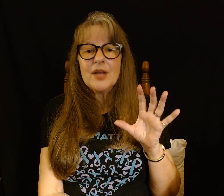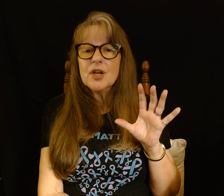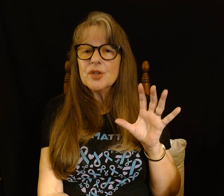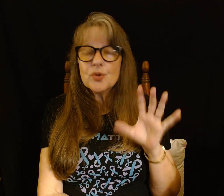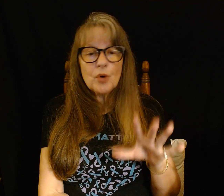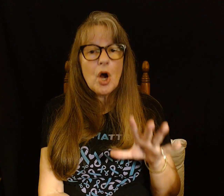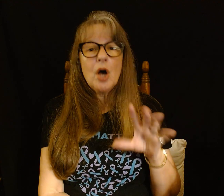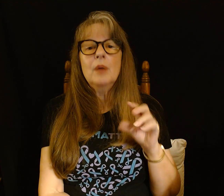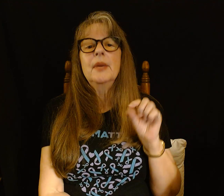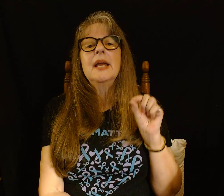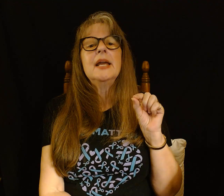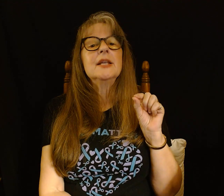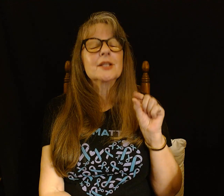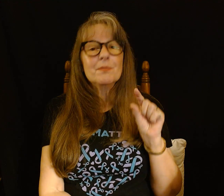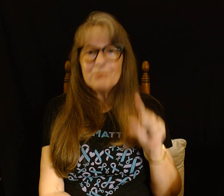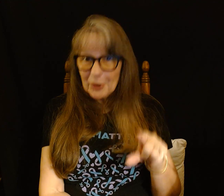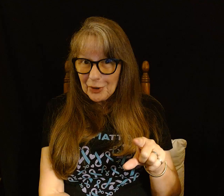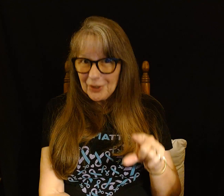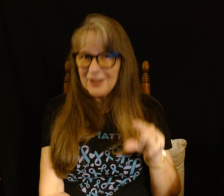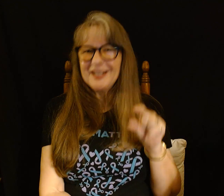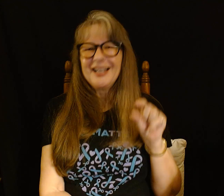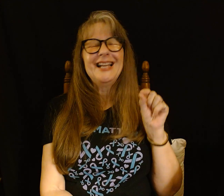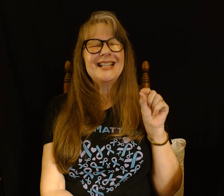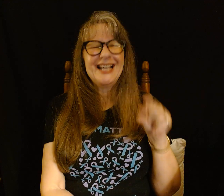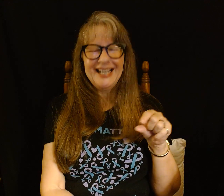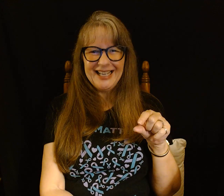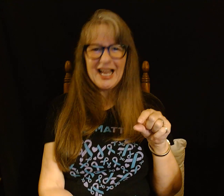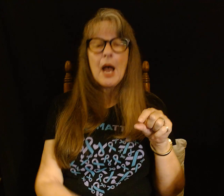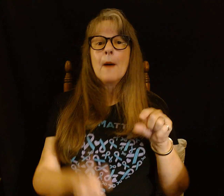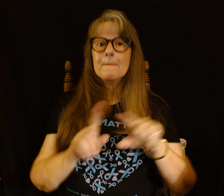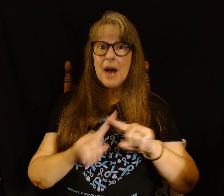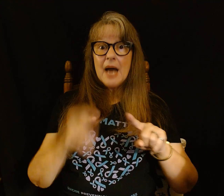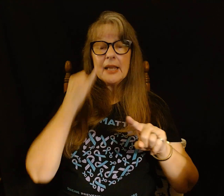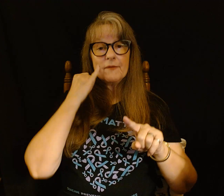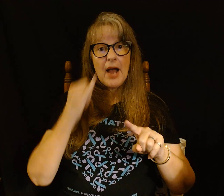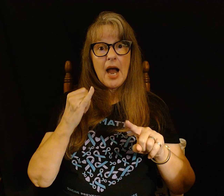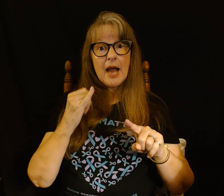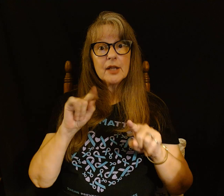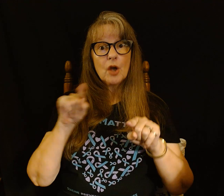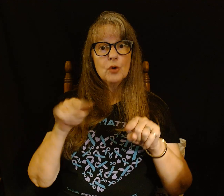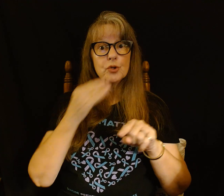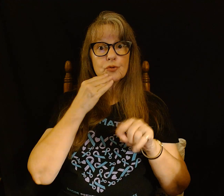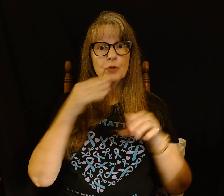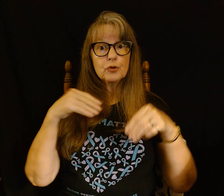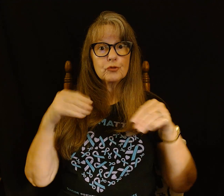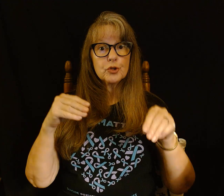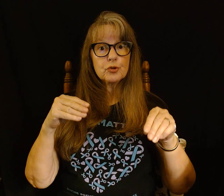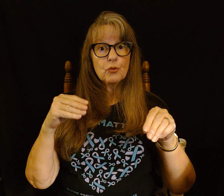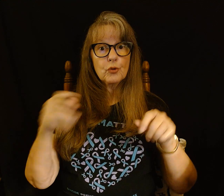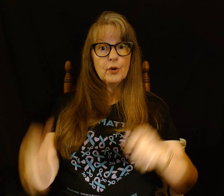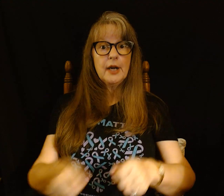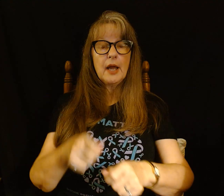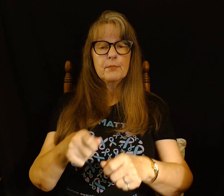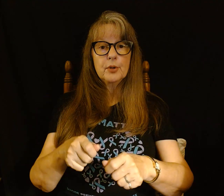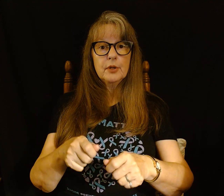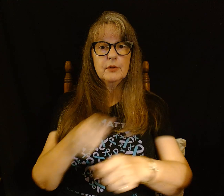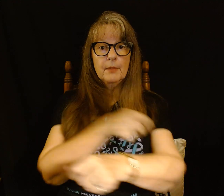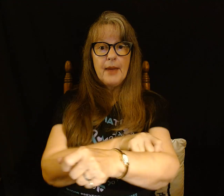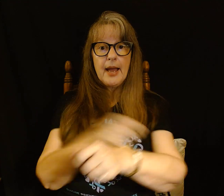doesn't throb, it doesn't burn, but if I go to the grocery store and I put the